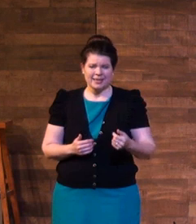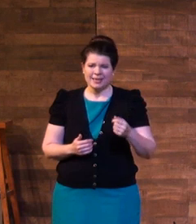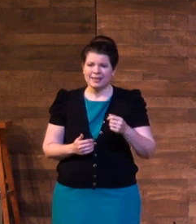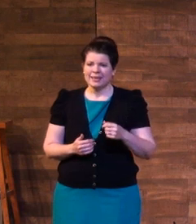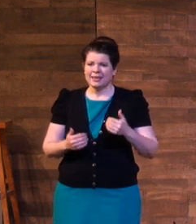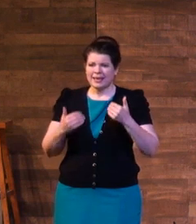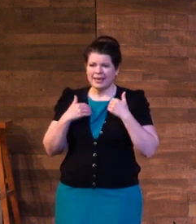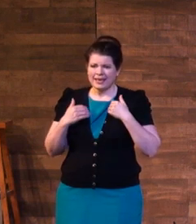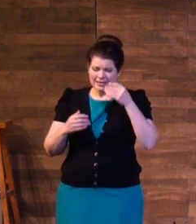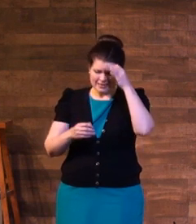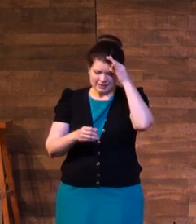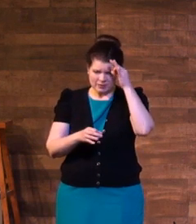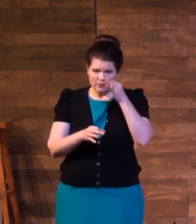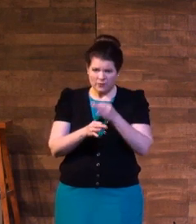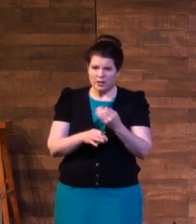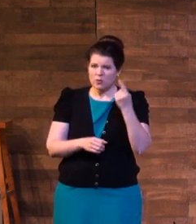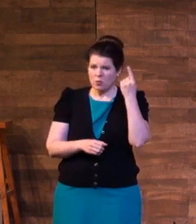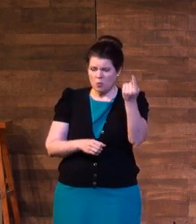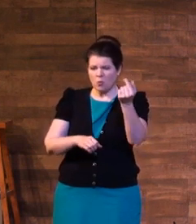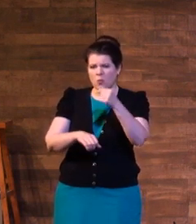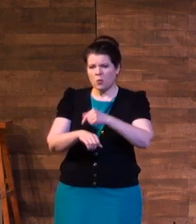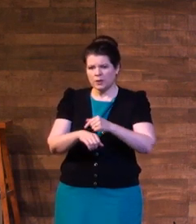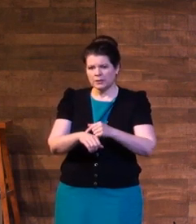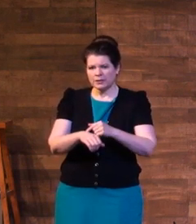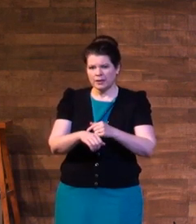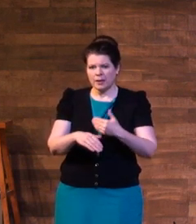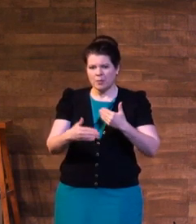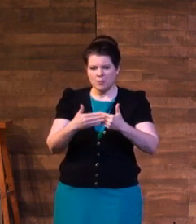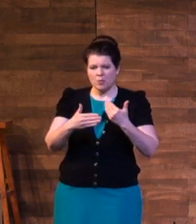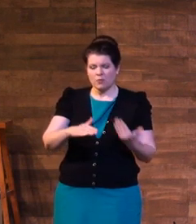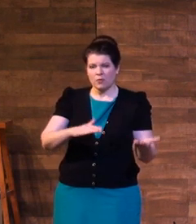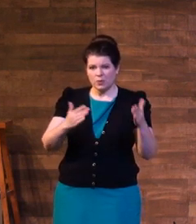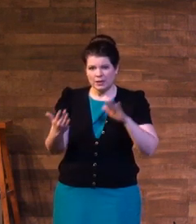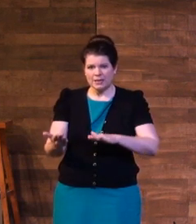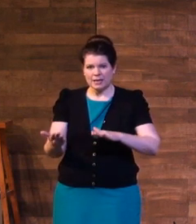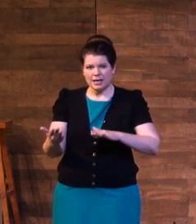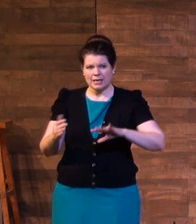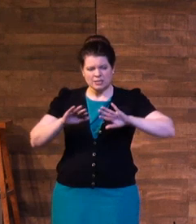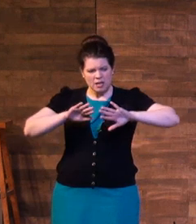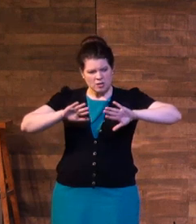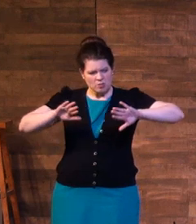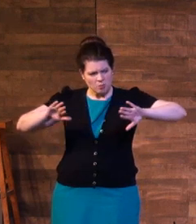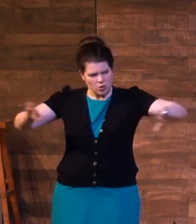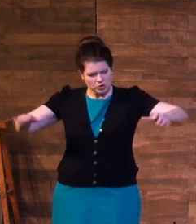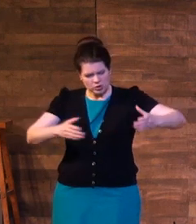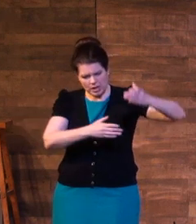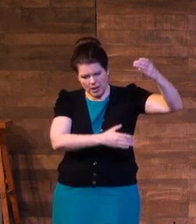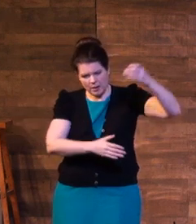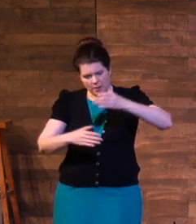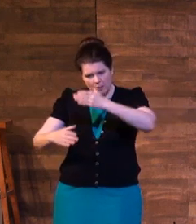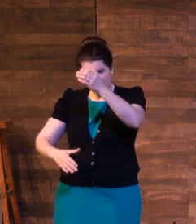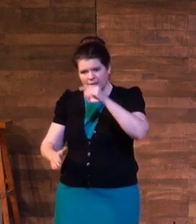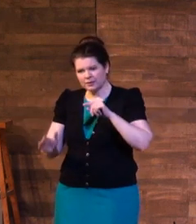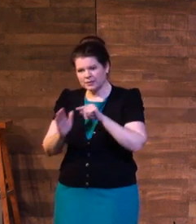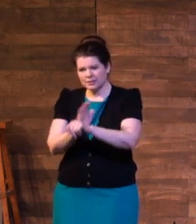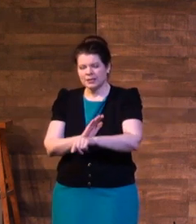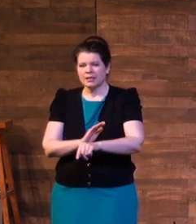pillars and kill a big group of Philistine leaders. But there's not a lot of good going on there